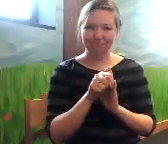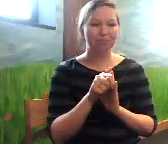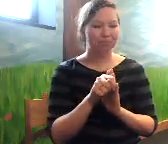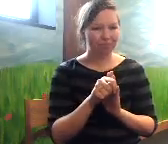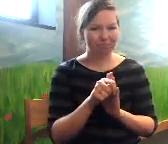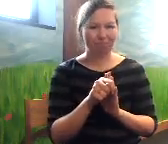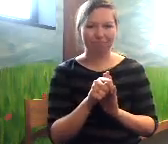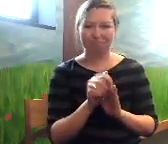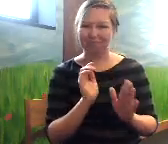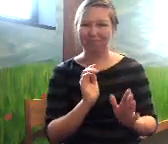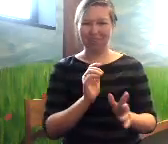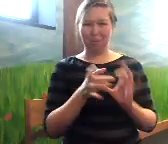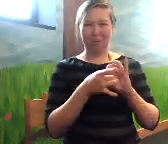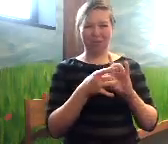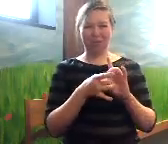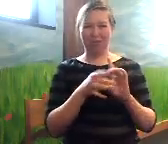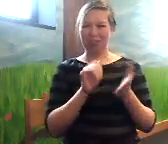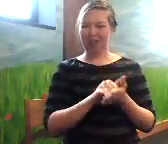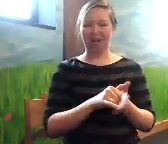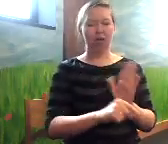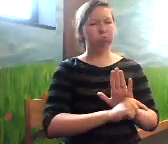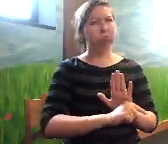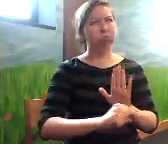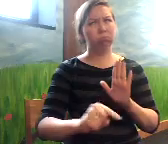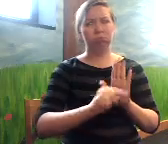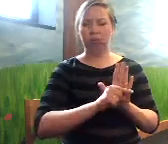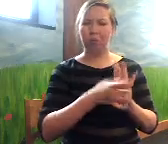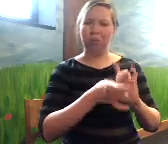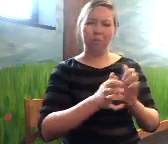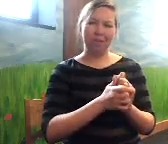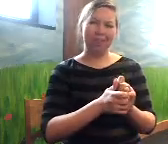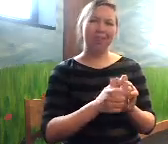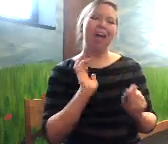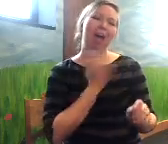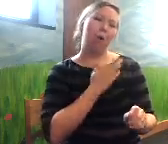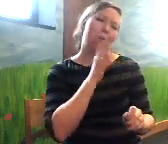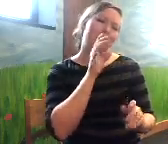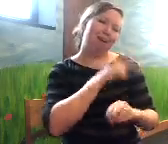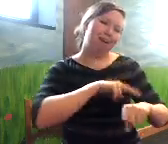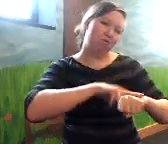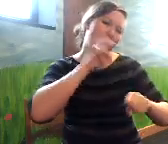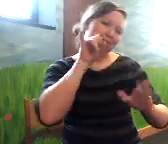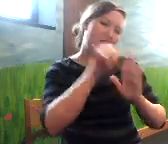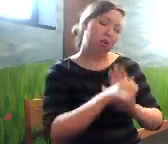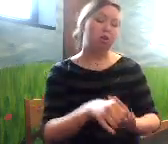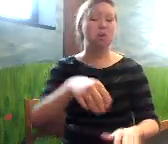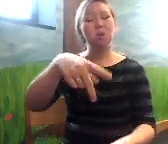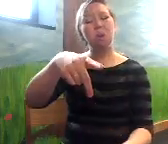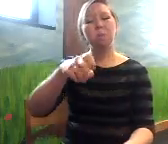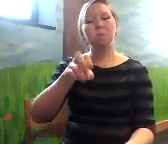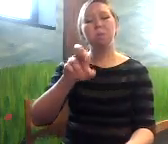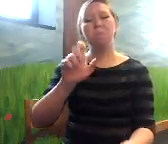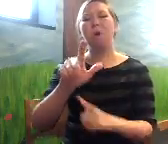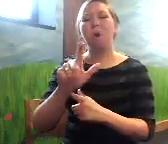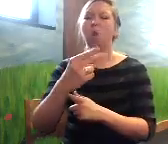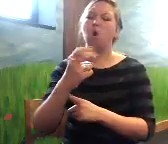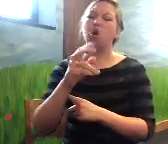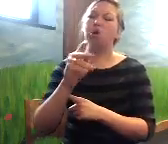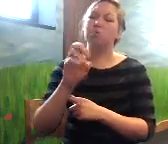Even with Pearl Harbor, that was a a failure and a loss of life, but